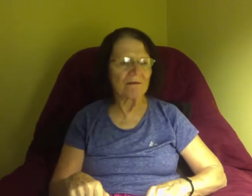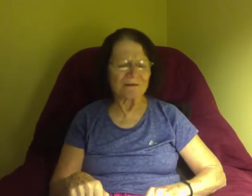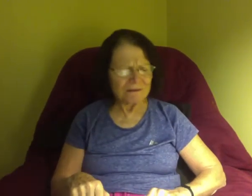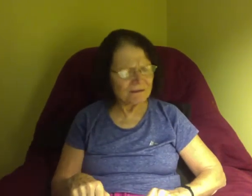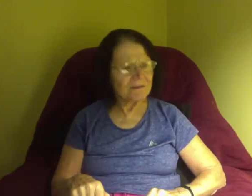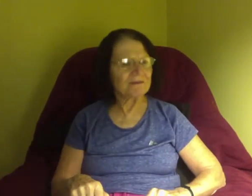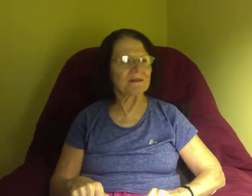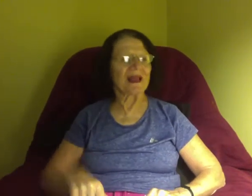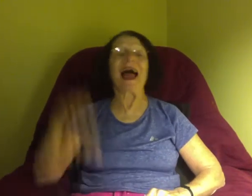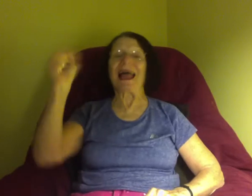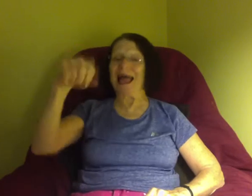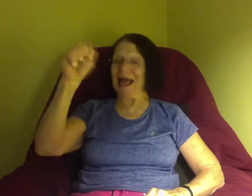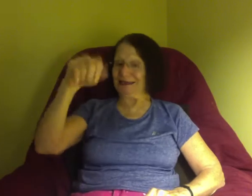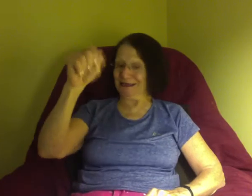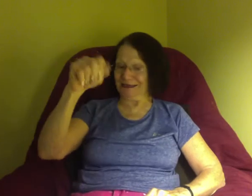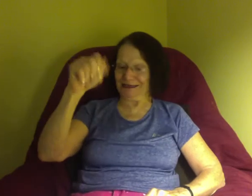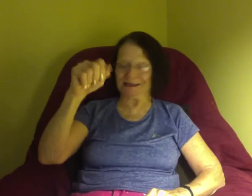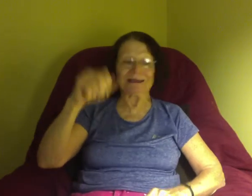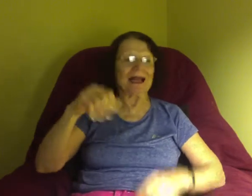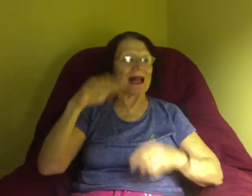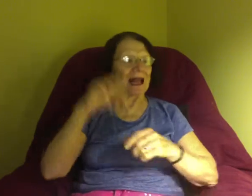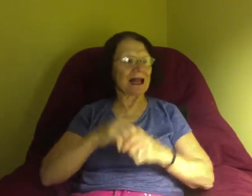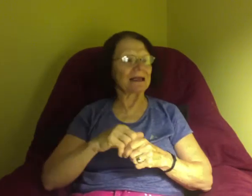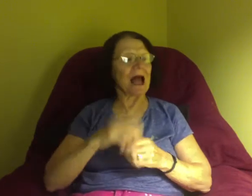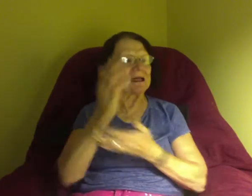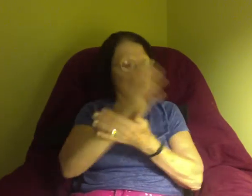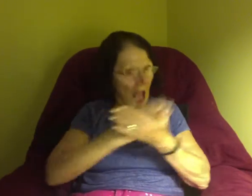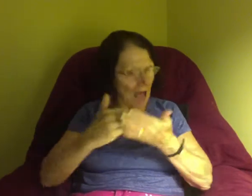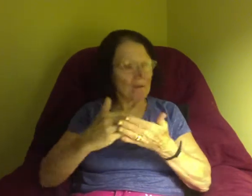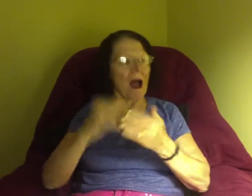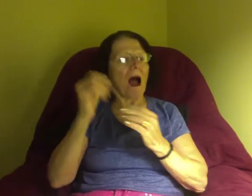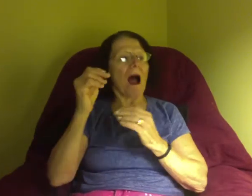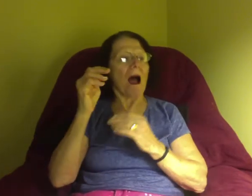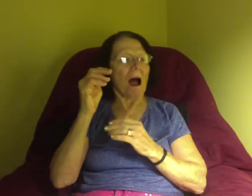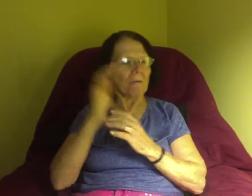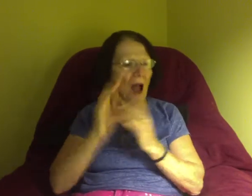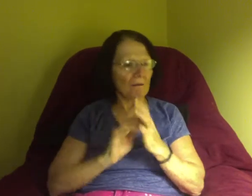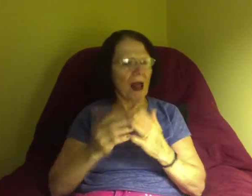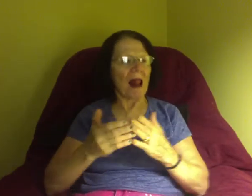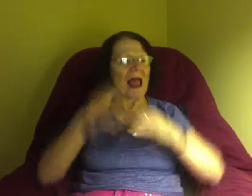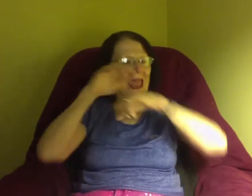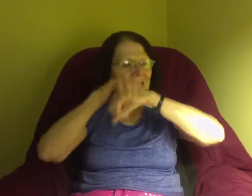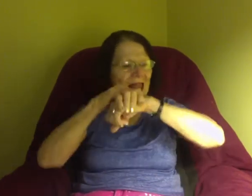And I think that's why I'm here.